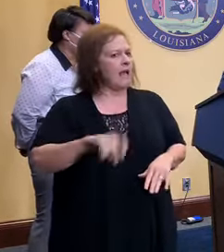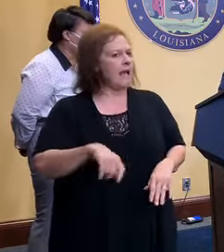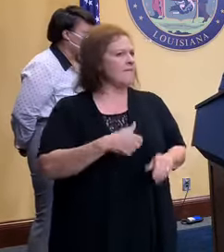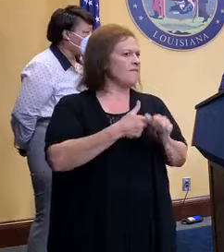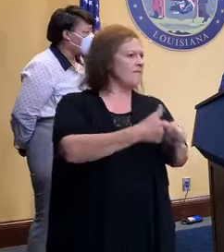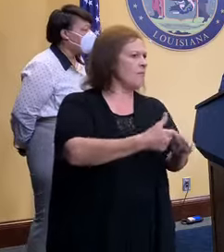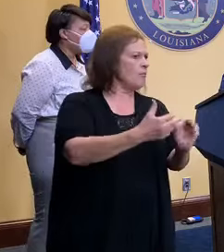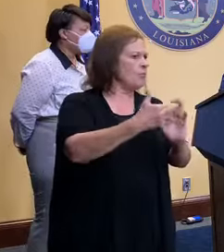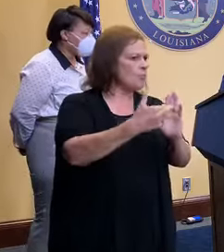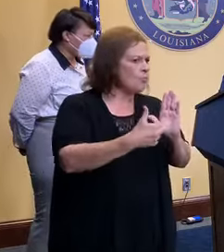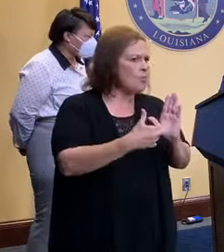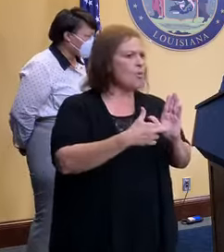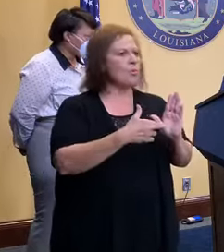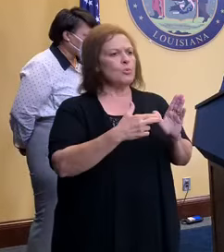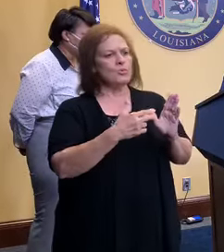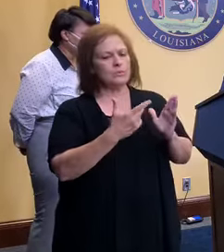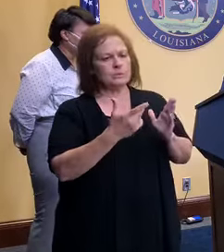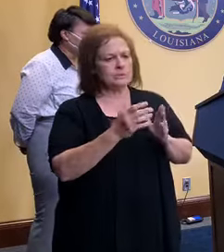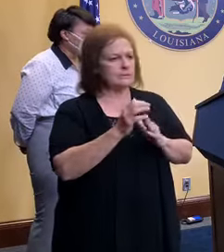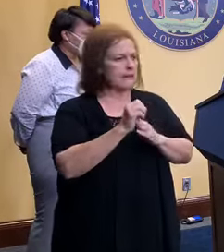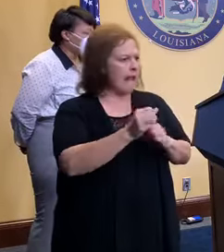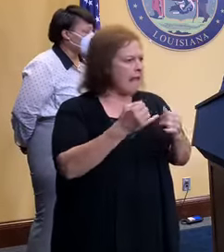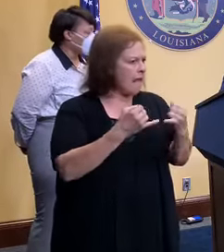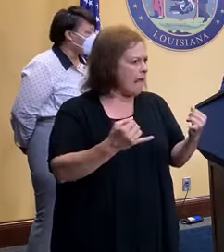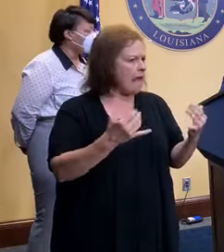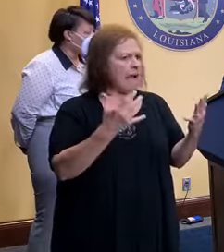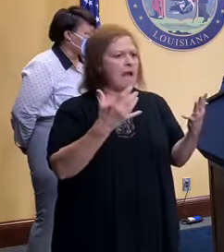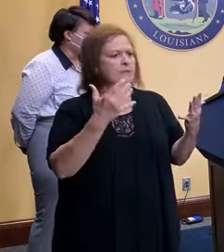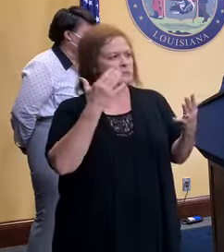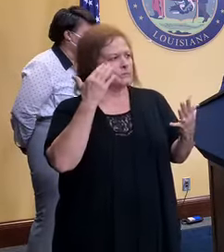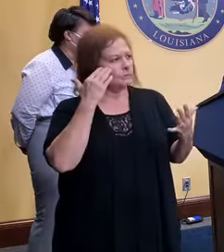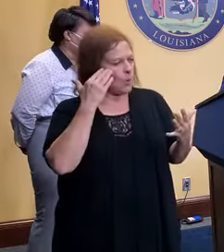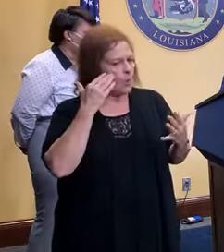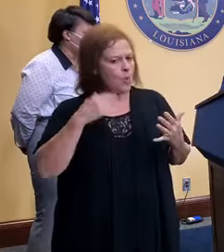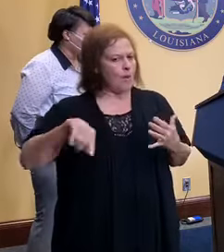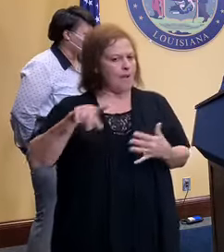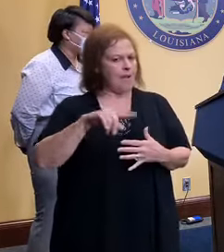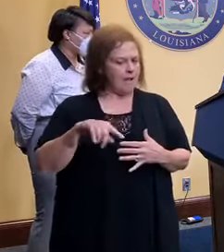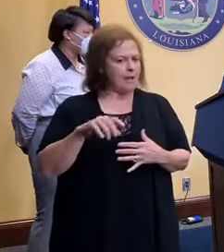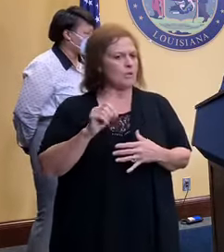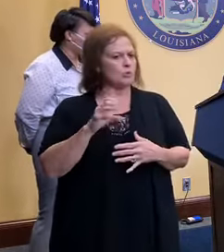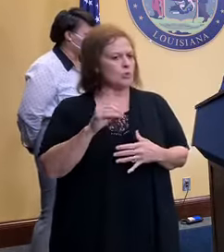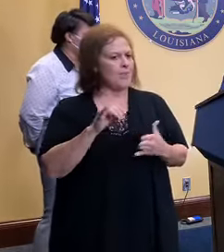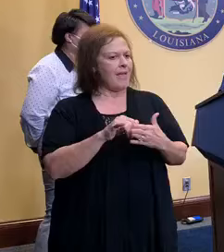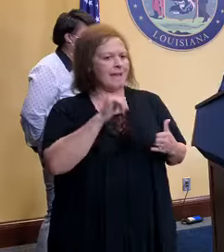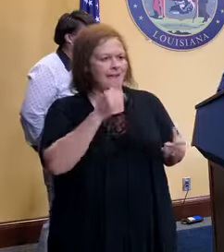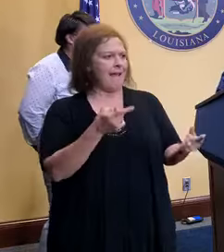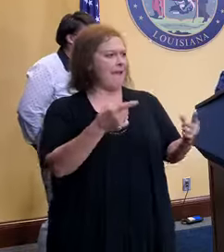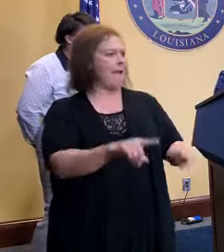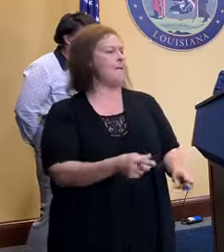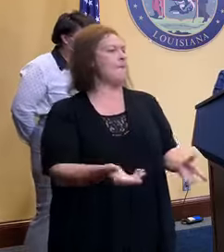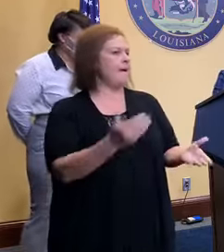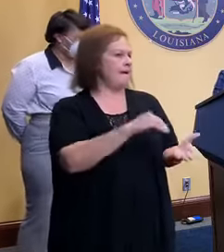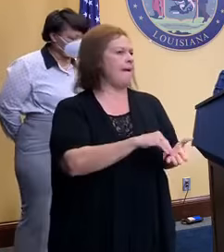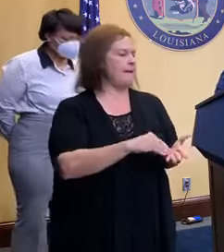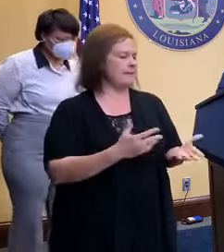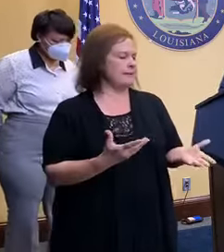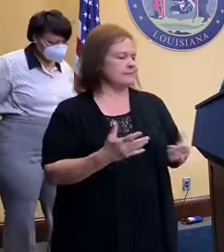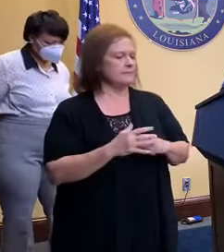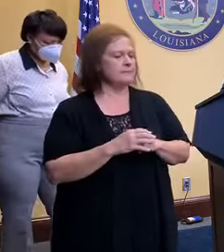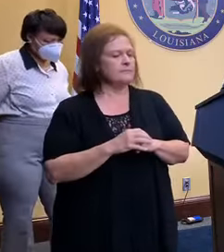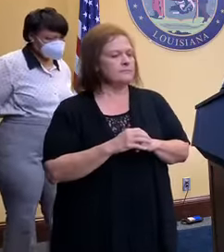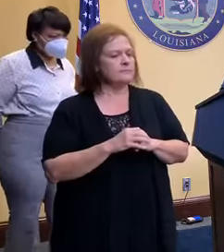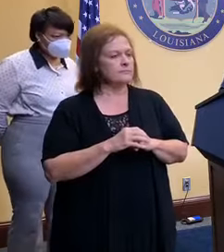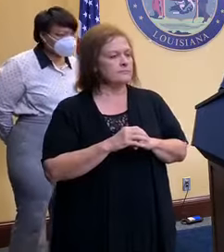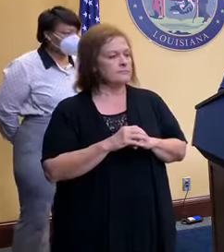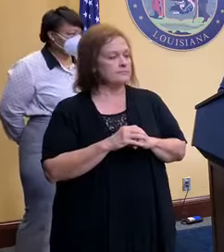particular protocols, guidelines? Yes. So we're not impacted by negligence or lack of compliance.